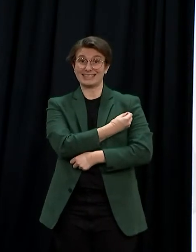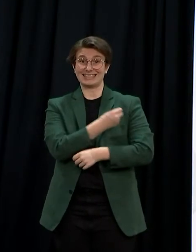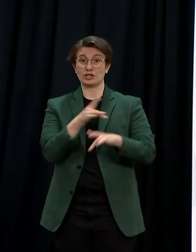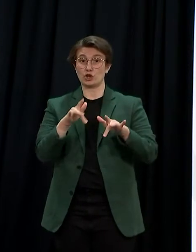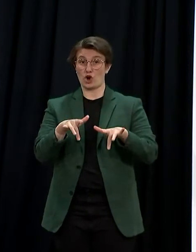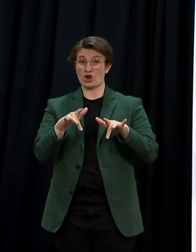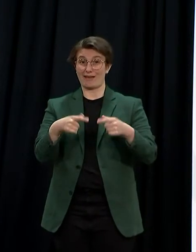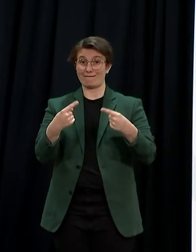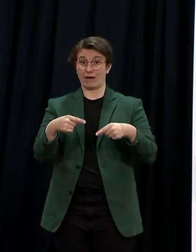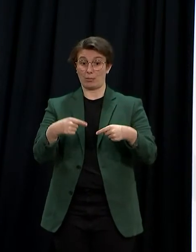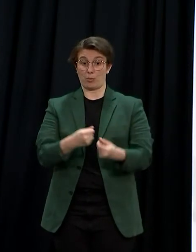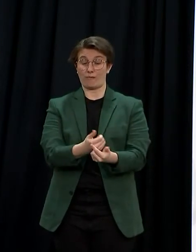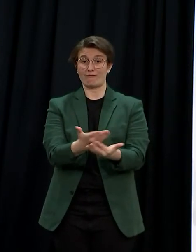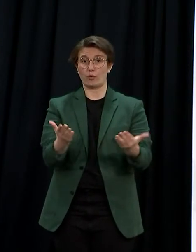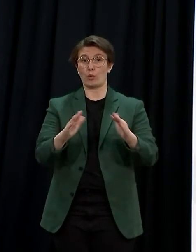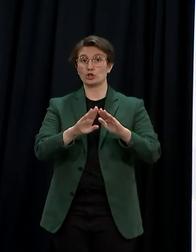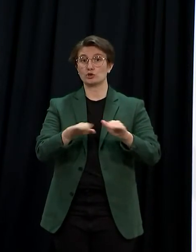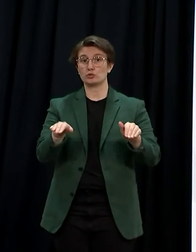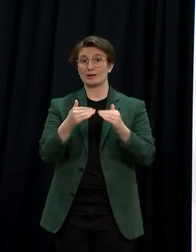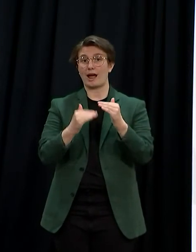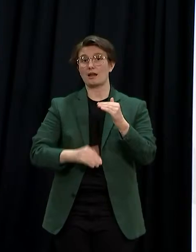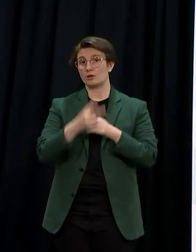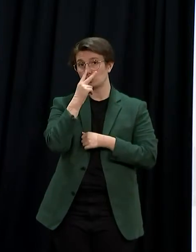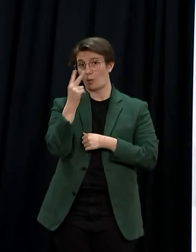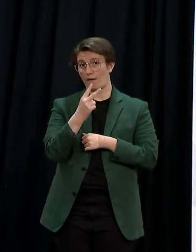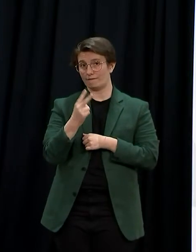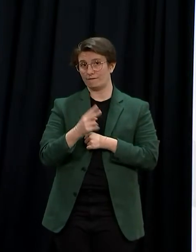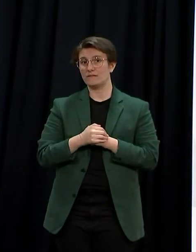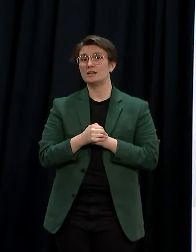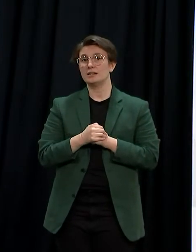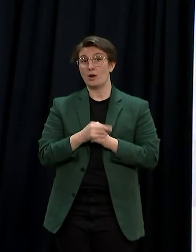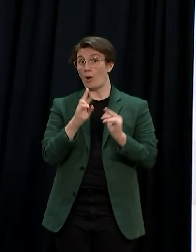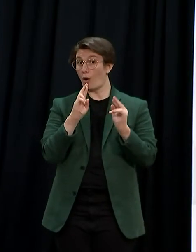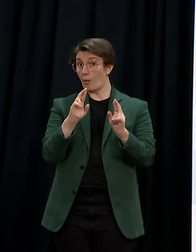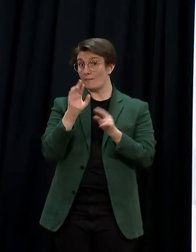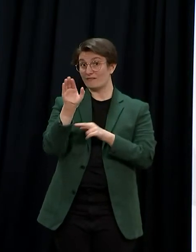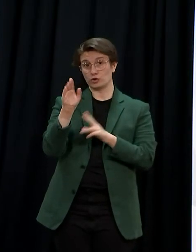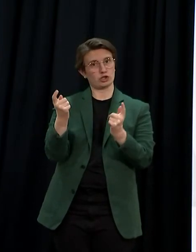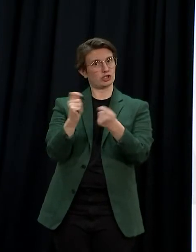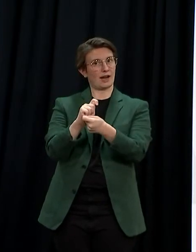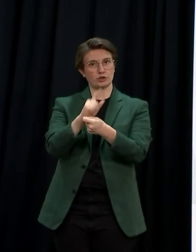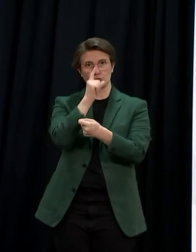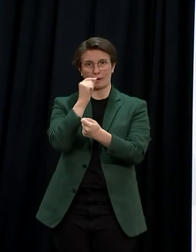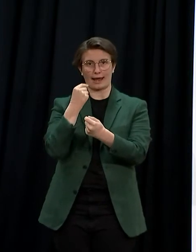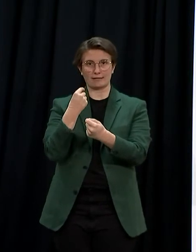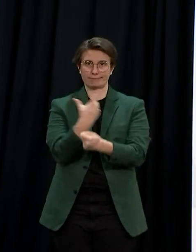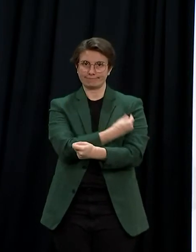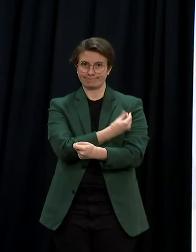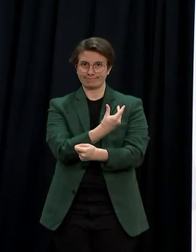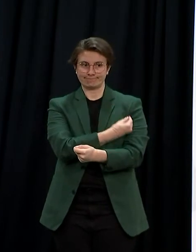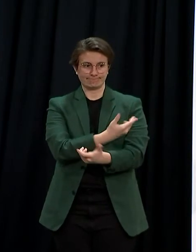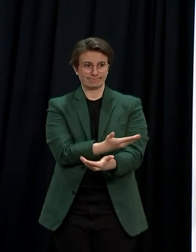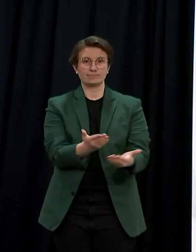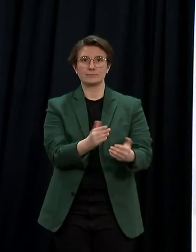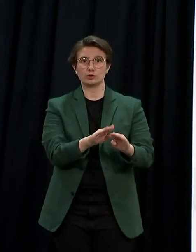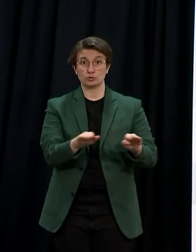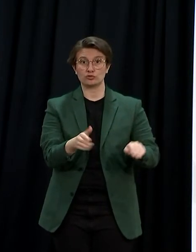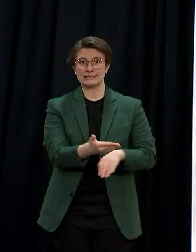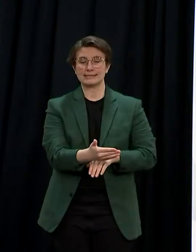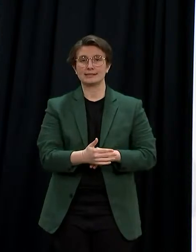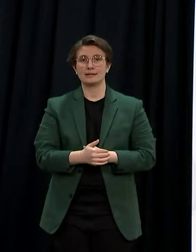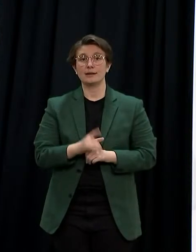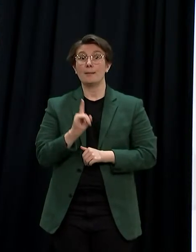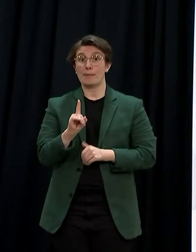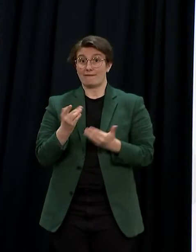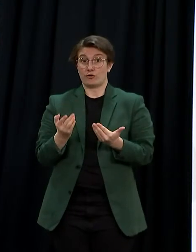for children. And look, we hope in the future that will change. But for now, the people who have the greatest responsibility to